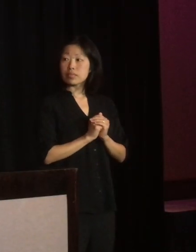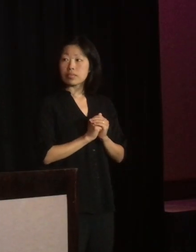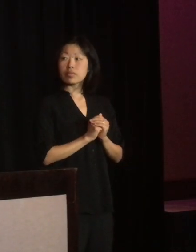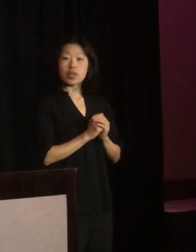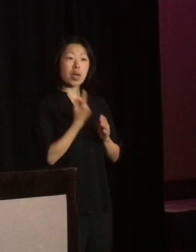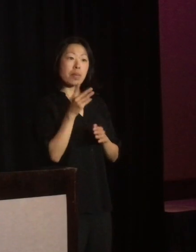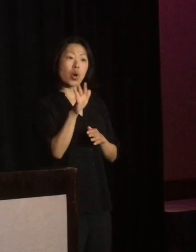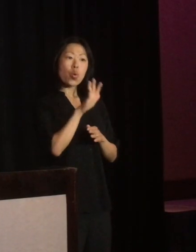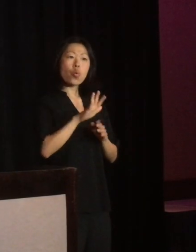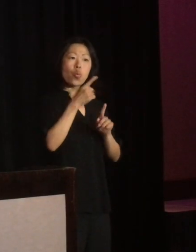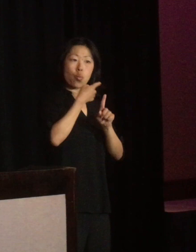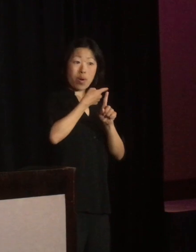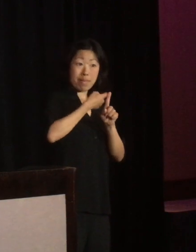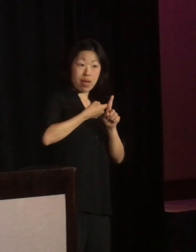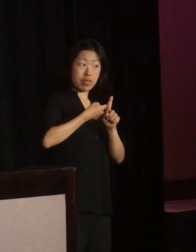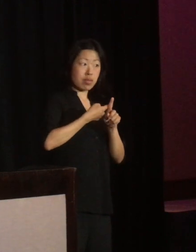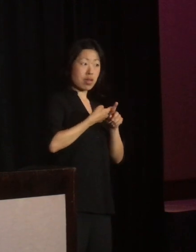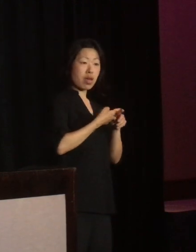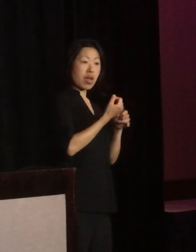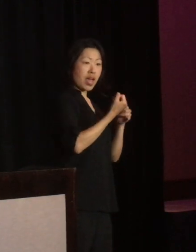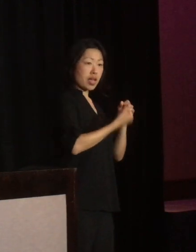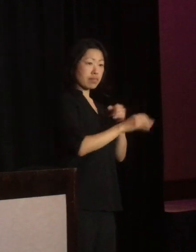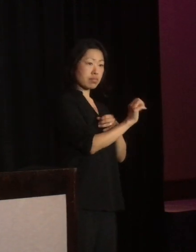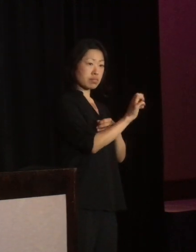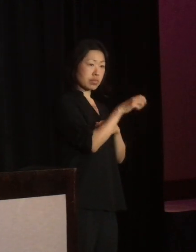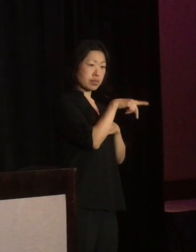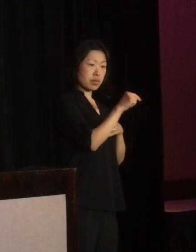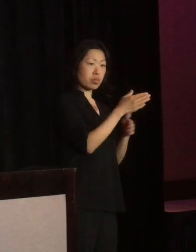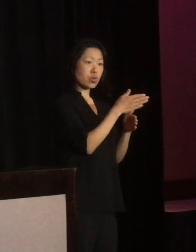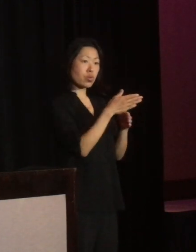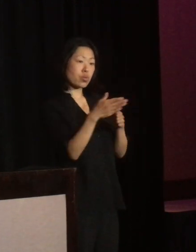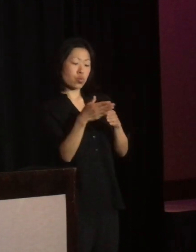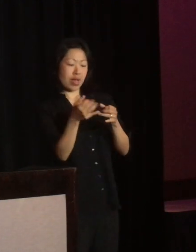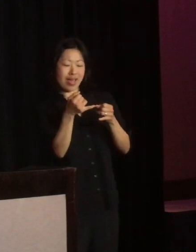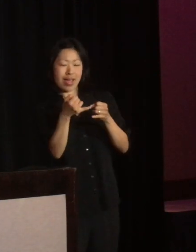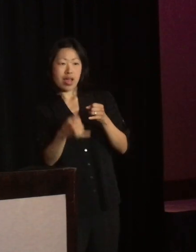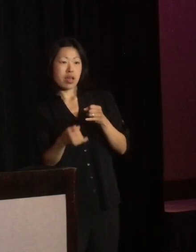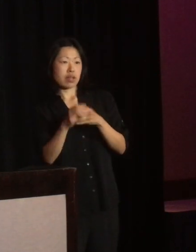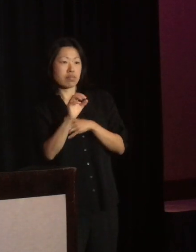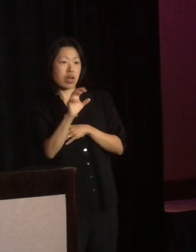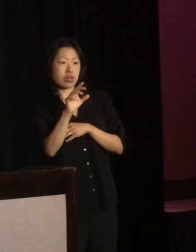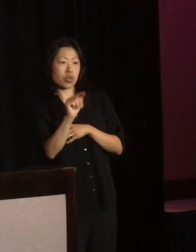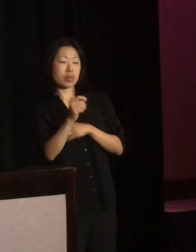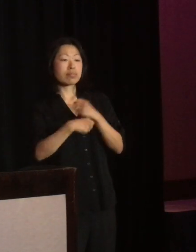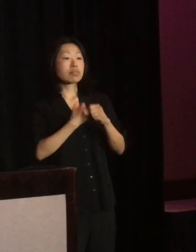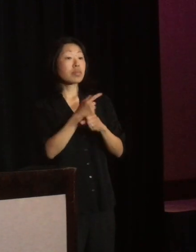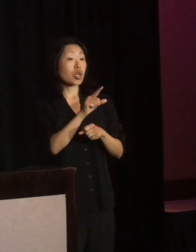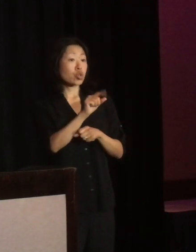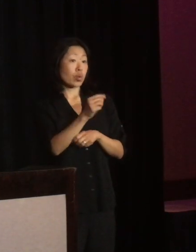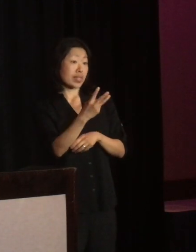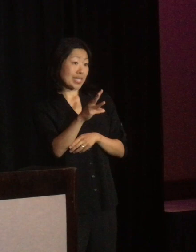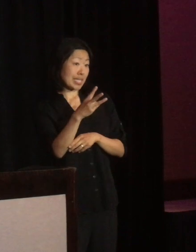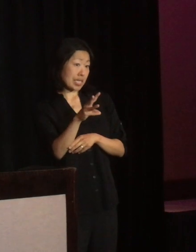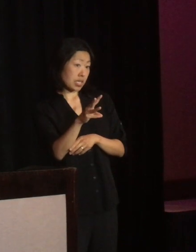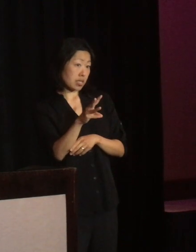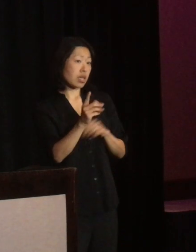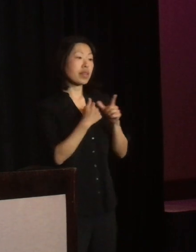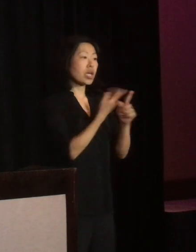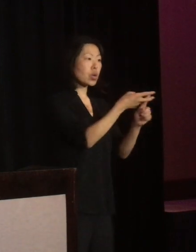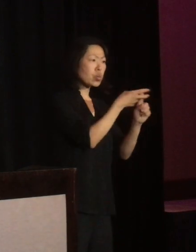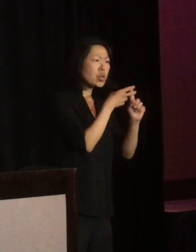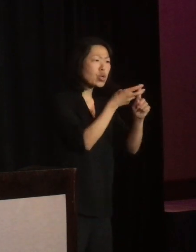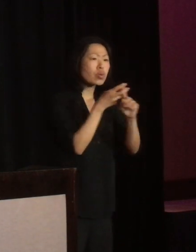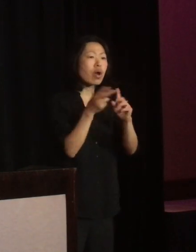for about a month, I guess, the end of September through the end of October in 2016. Through our recruitment, we did a